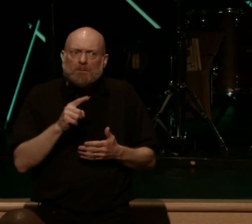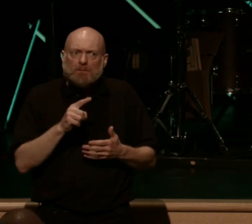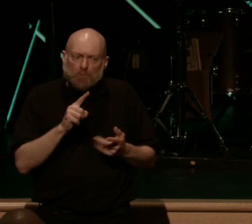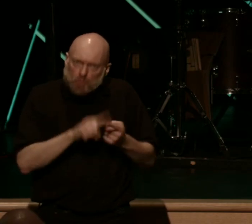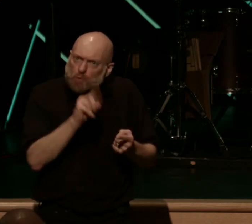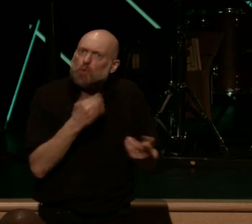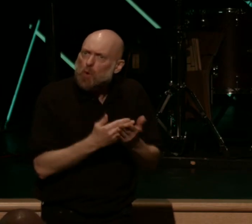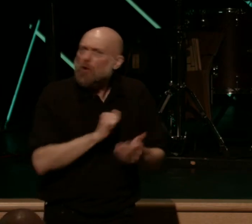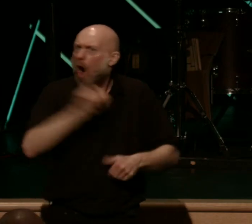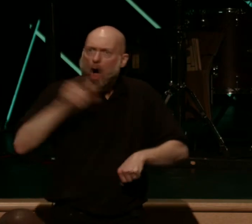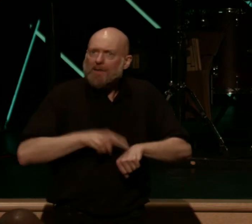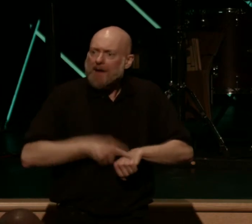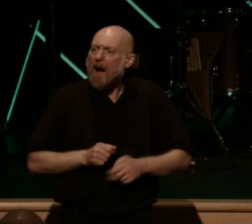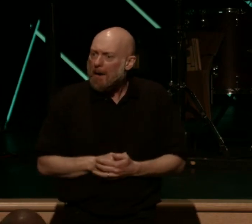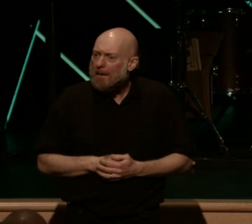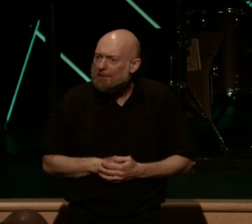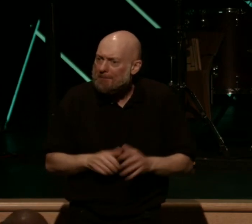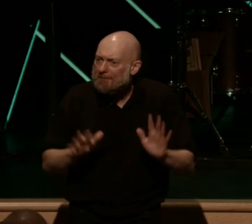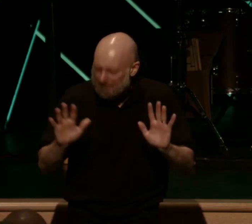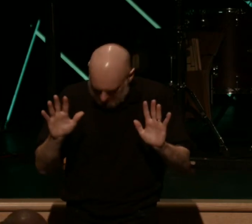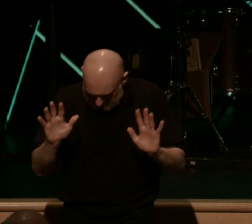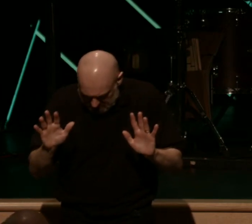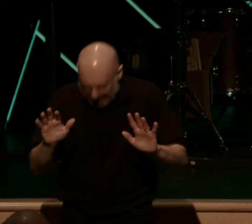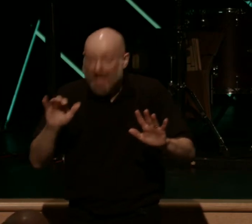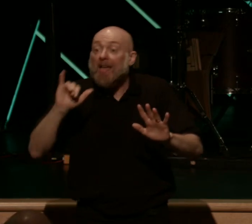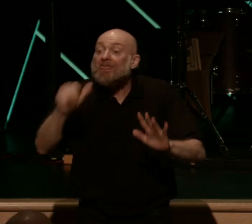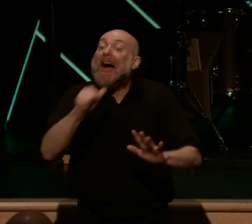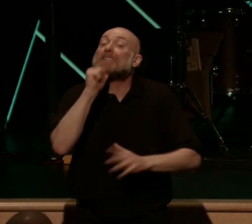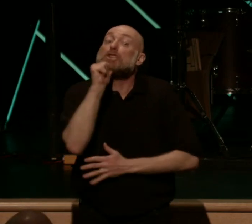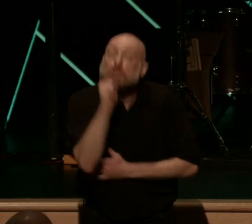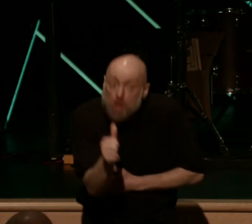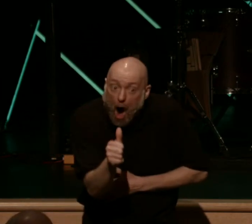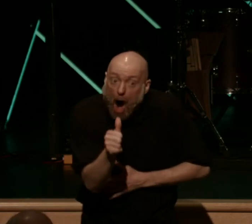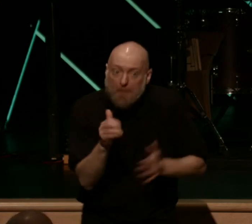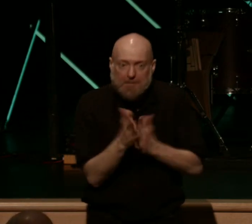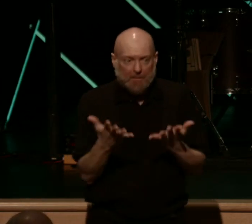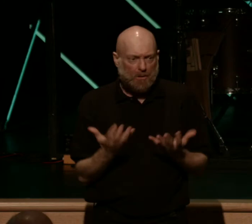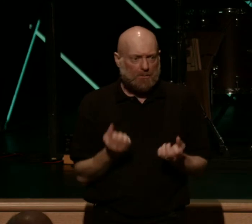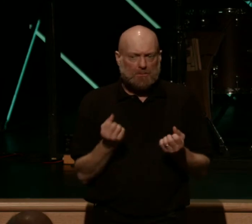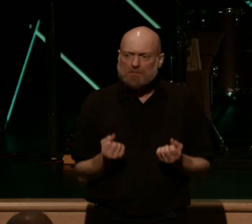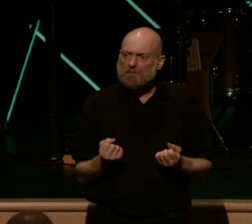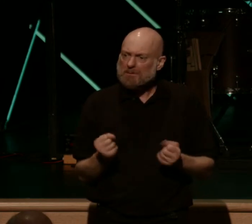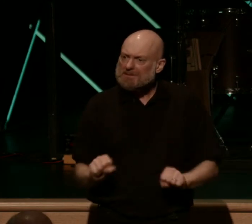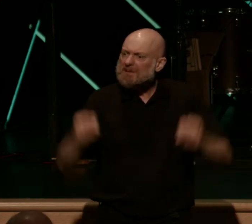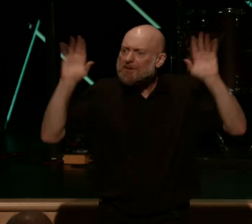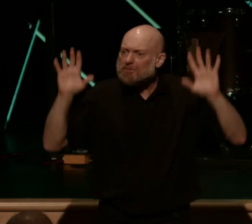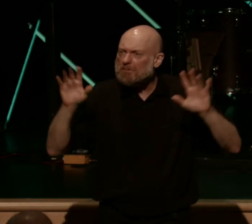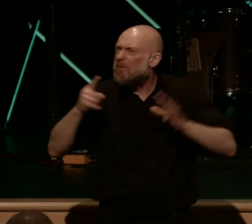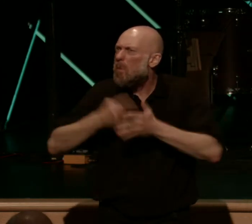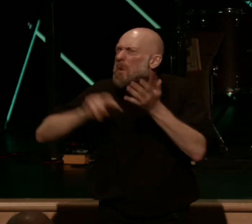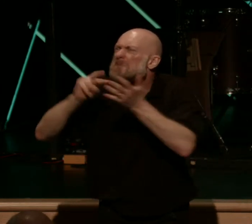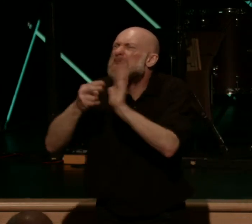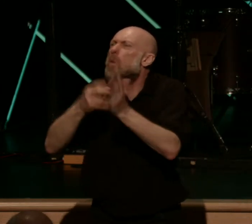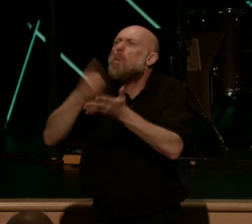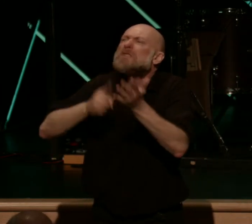time. So if that's not what biblical submission is, then what is biblical submission? Well, here's what it